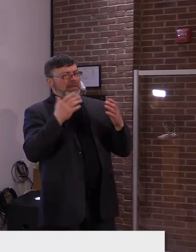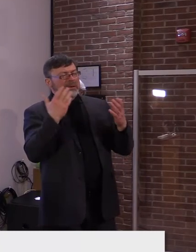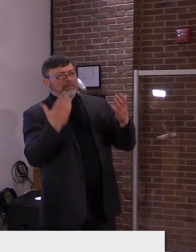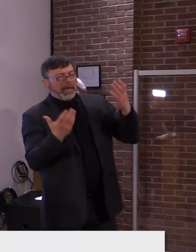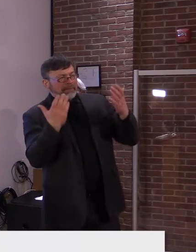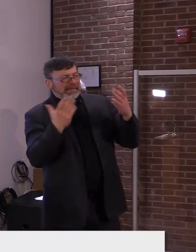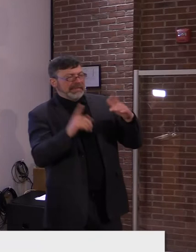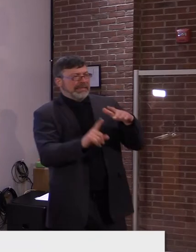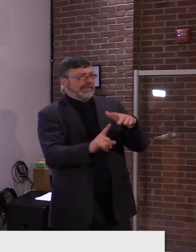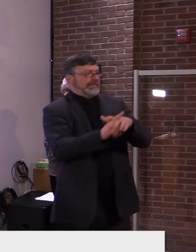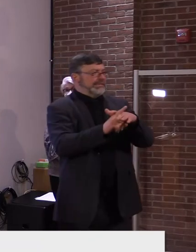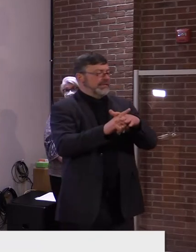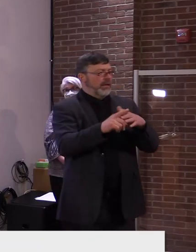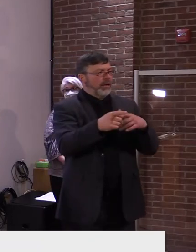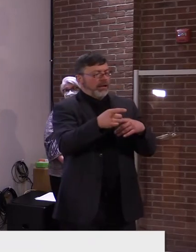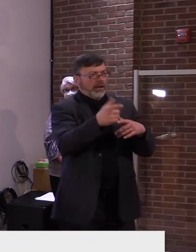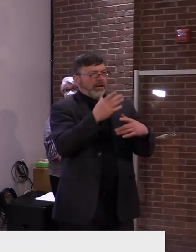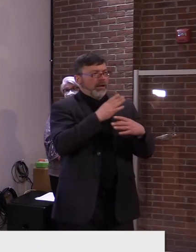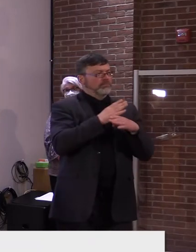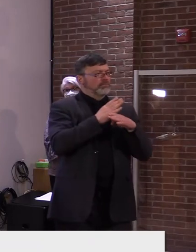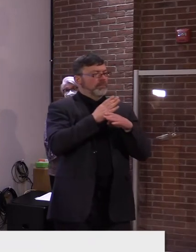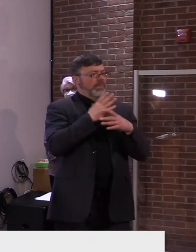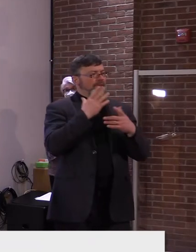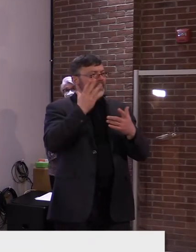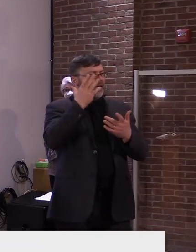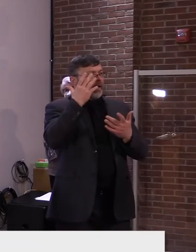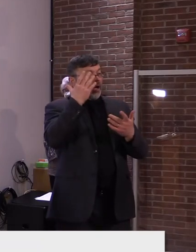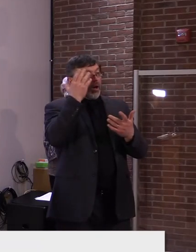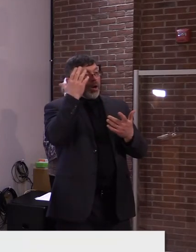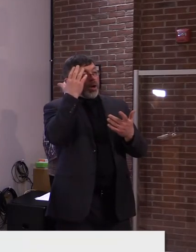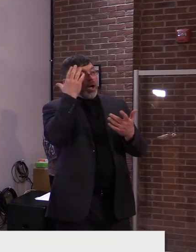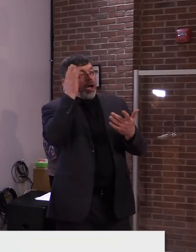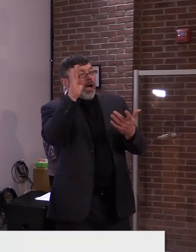I know in the healthcare, for instance,